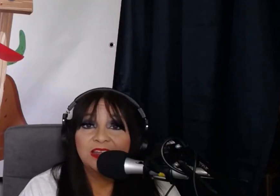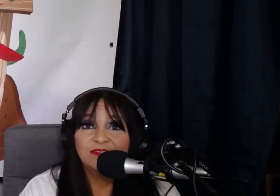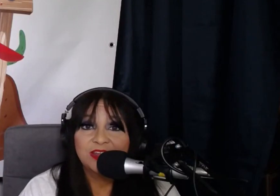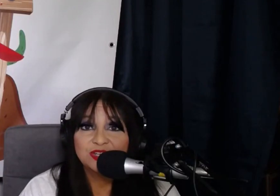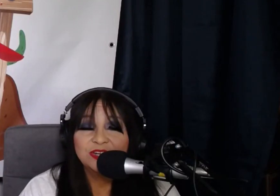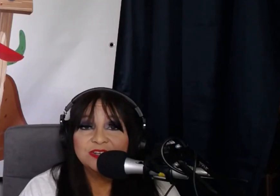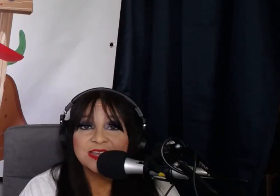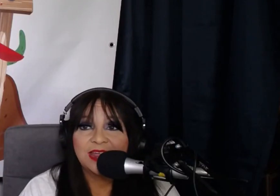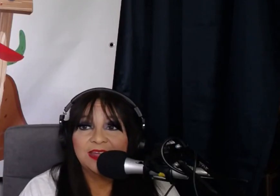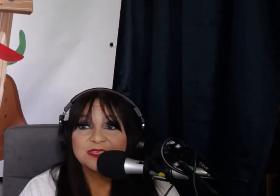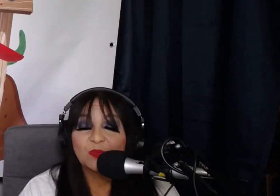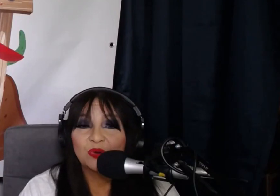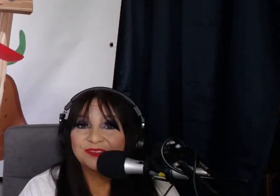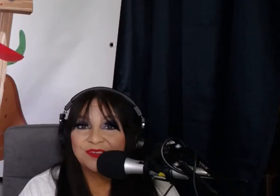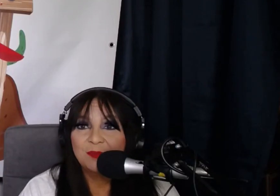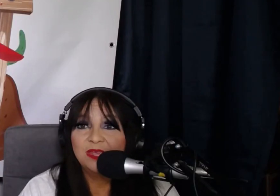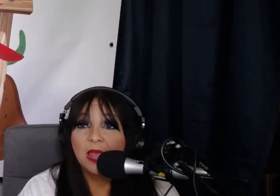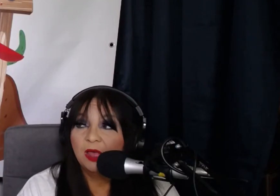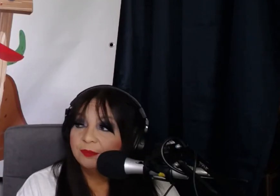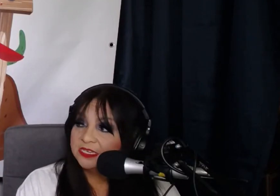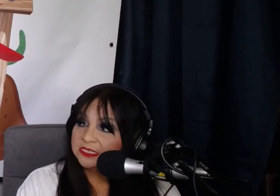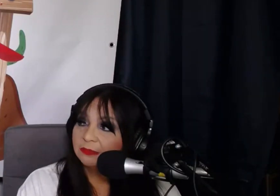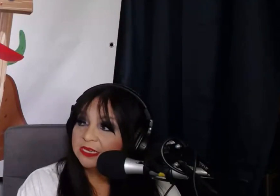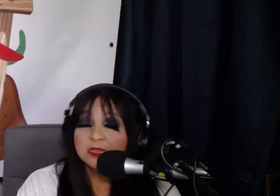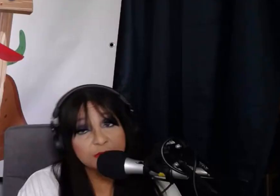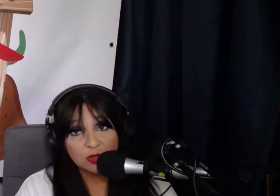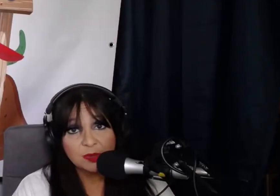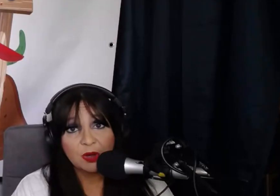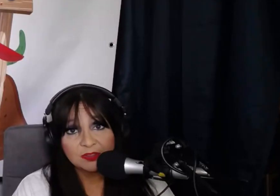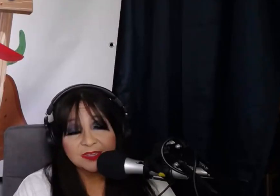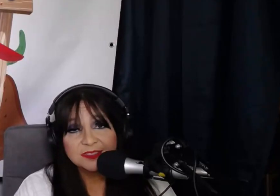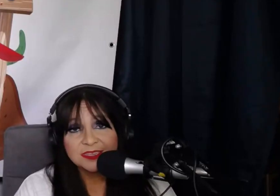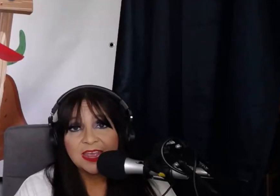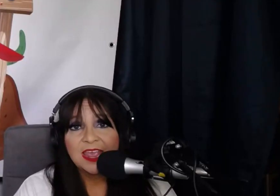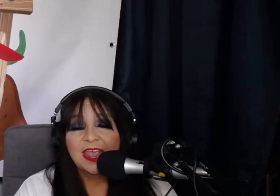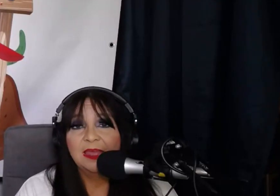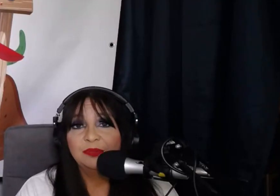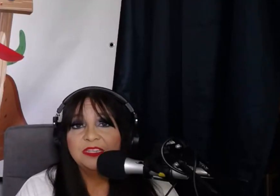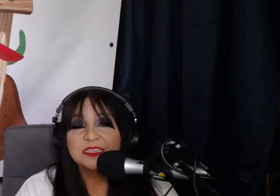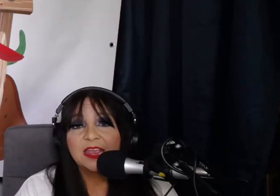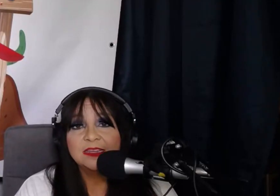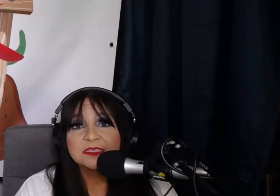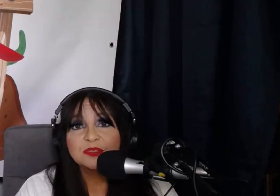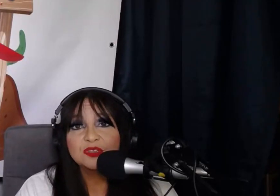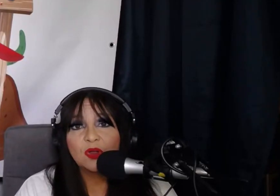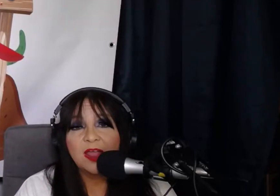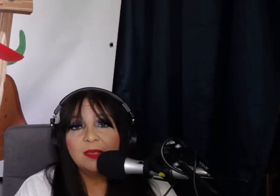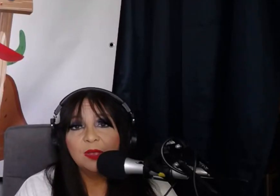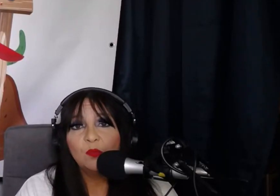Eowyn's adventures and support the family. Help destigmatize. We can all be part of this. And